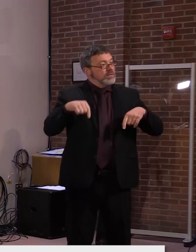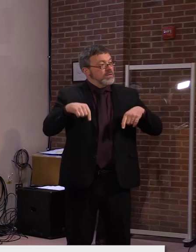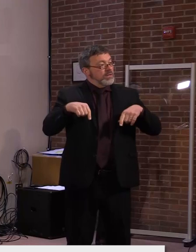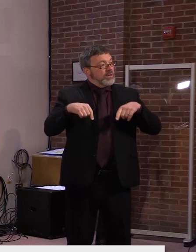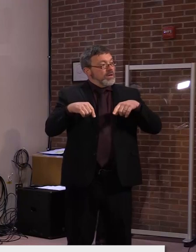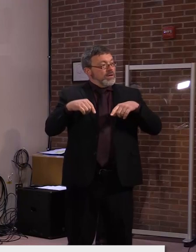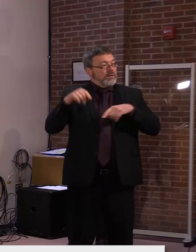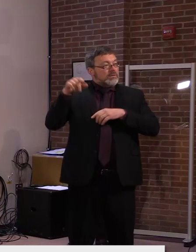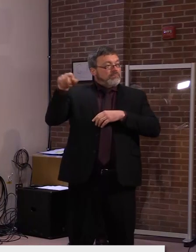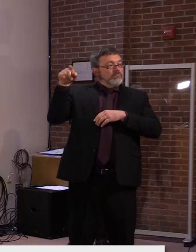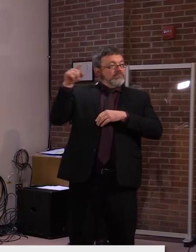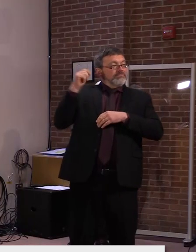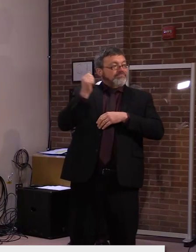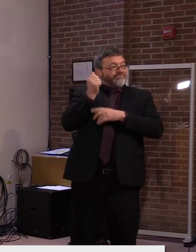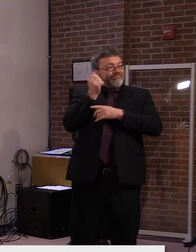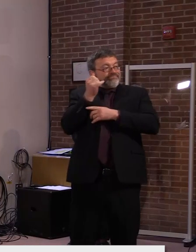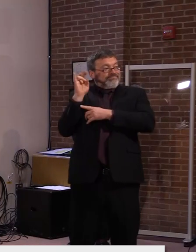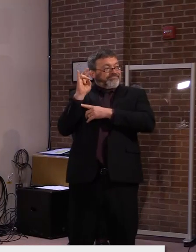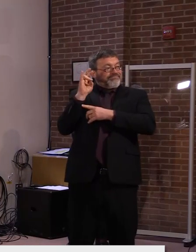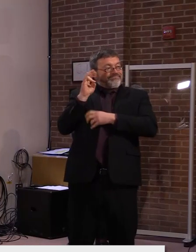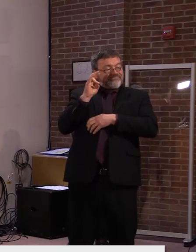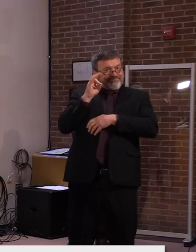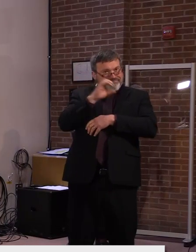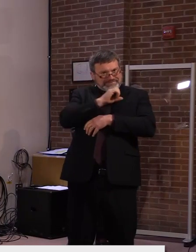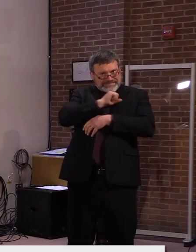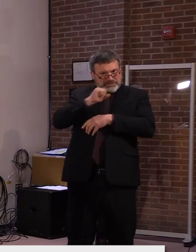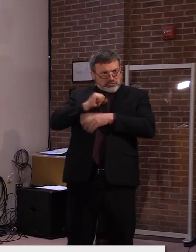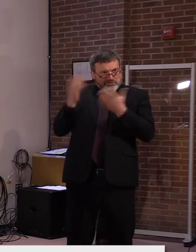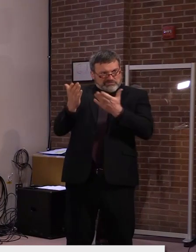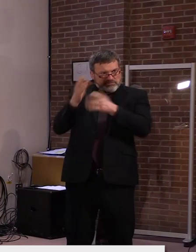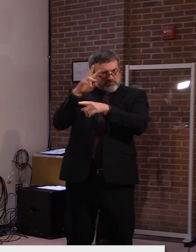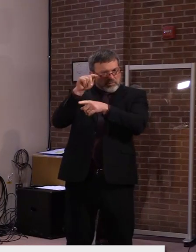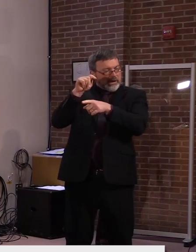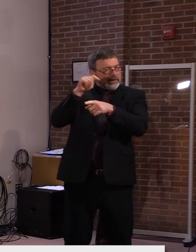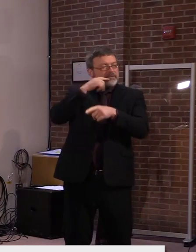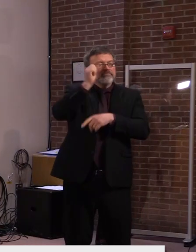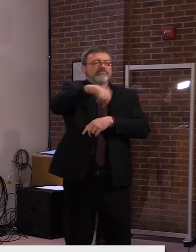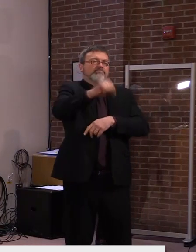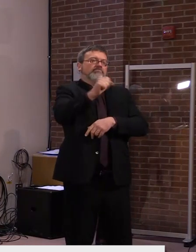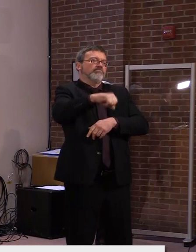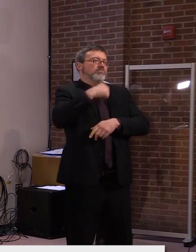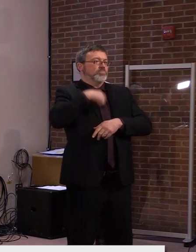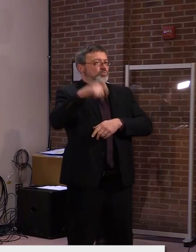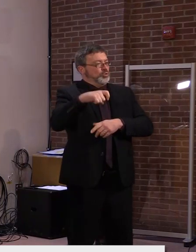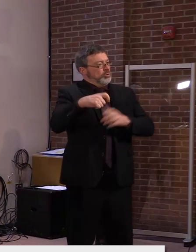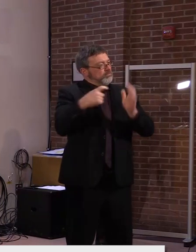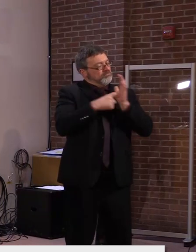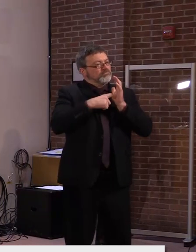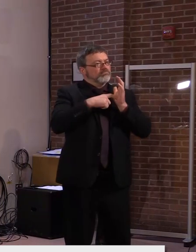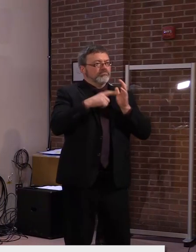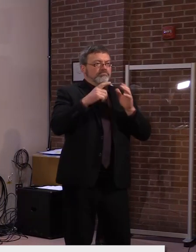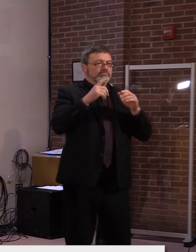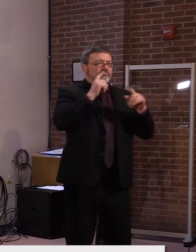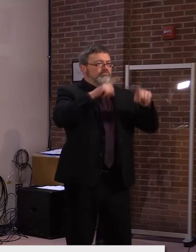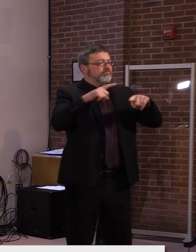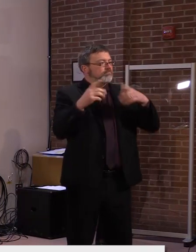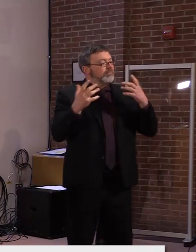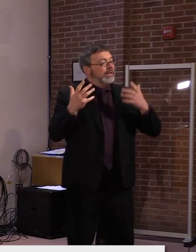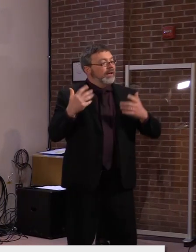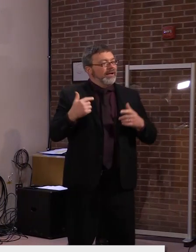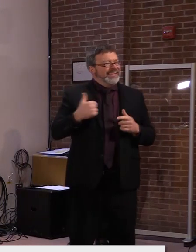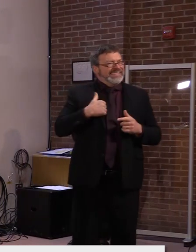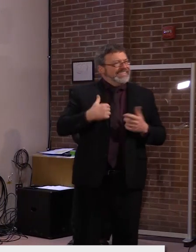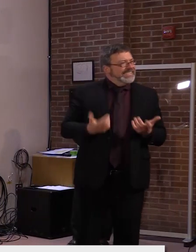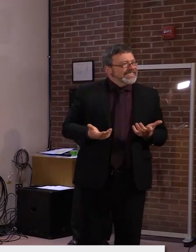should go back to mandates that almost no other states have in place. So to be clear, I'm not willing to